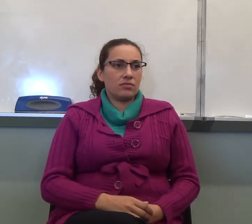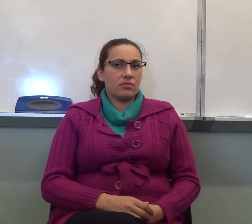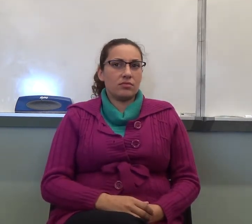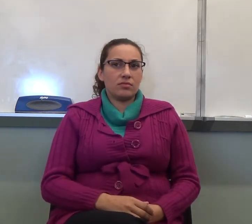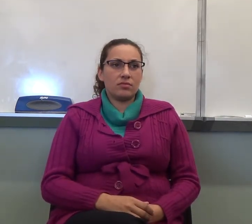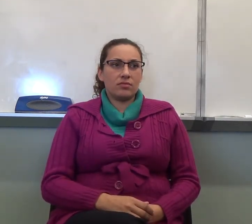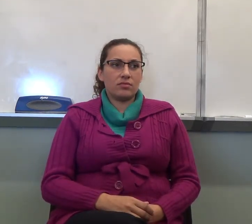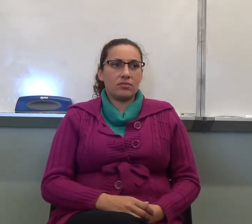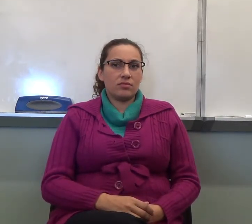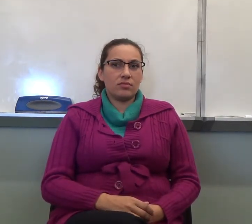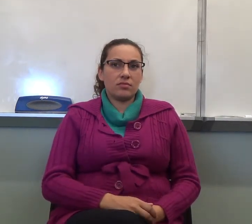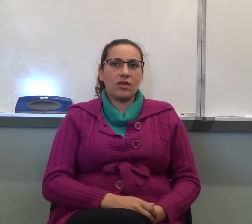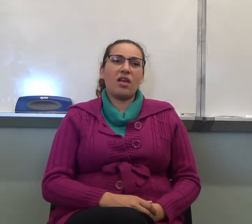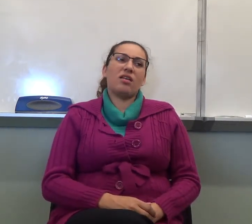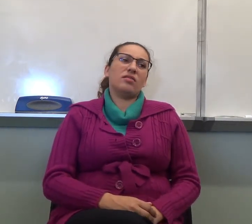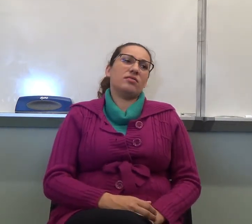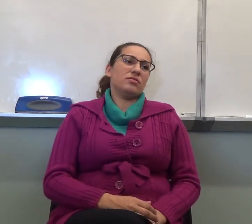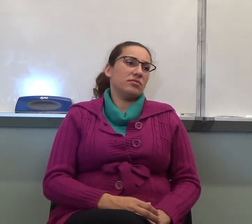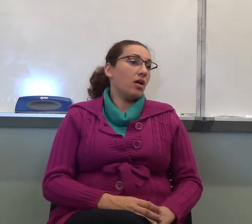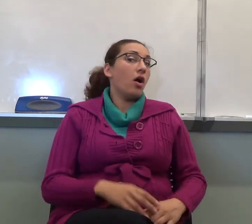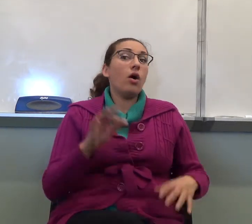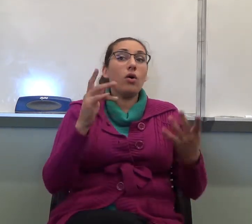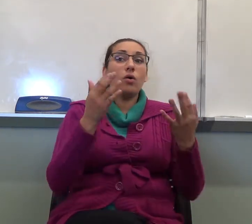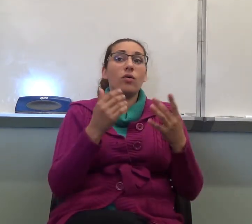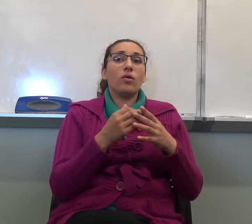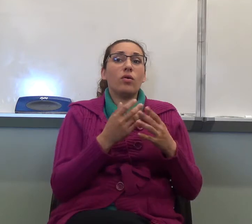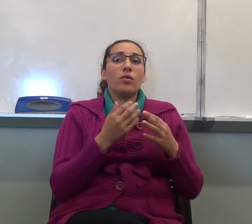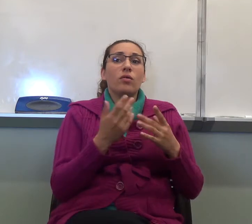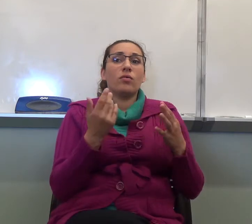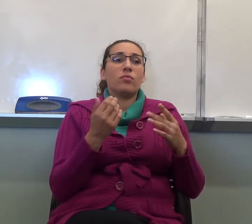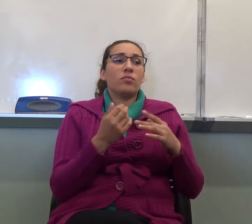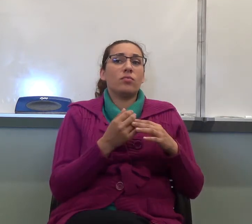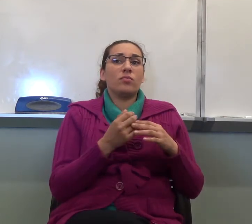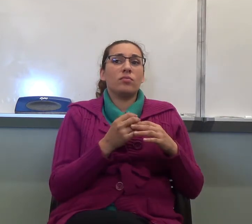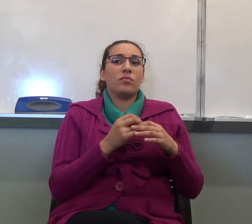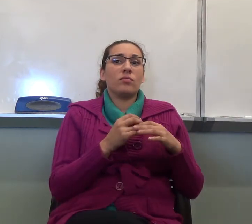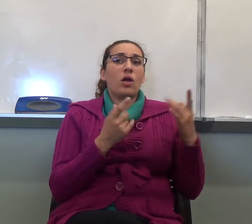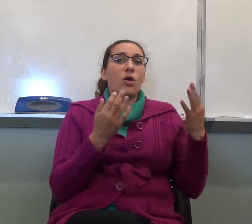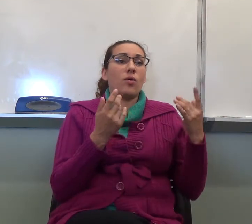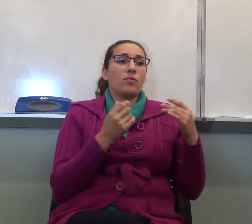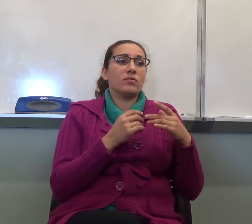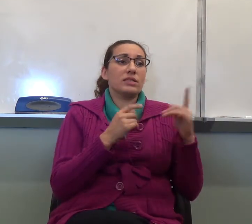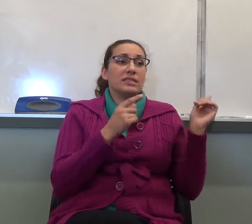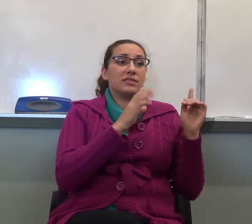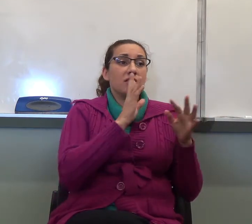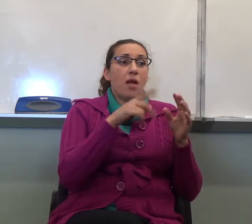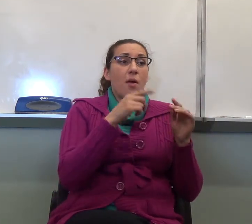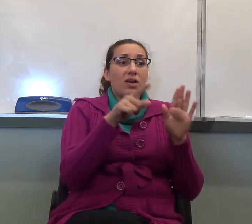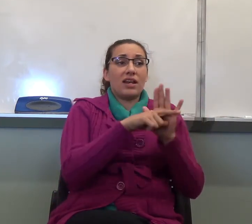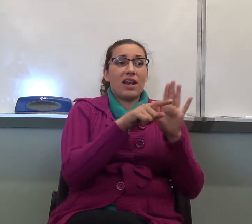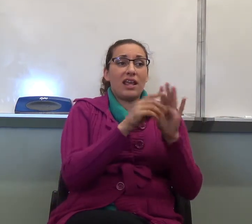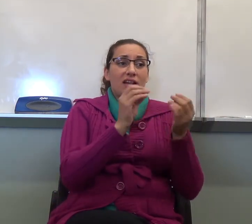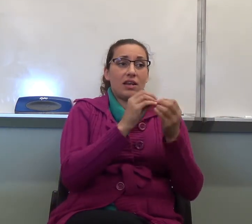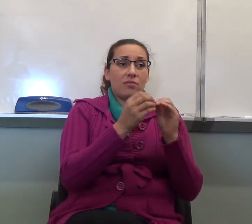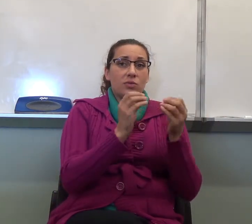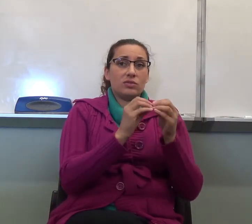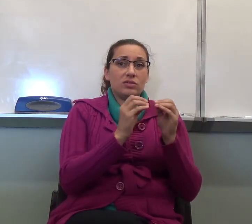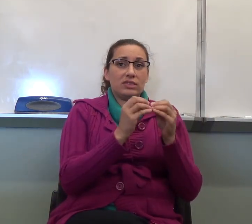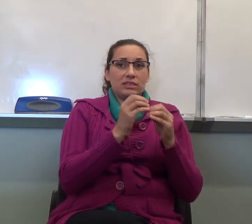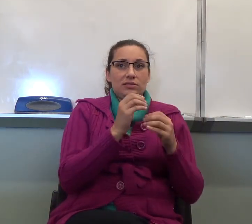0. Now, listen to this, please. To the right of 0, the scale is always constant on what we call the real number